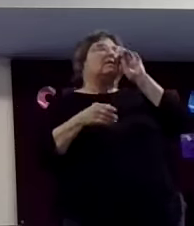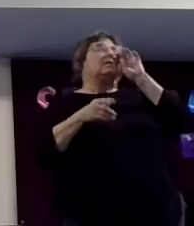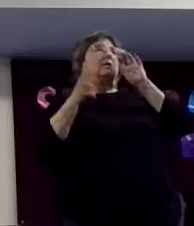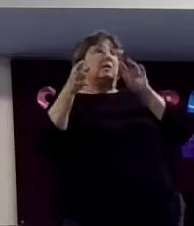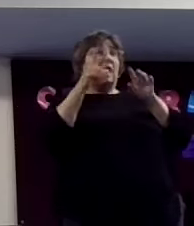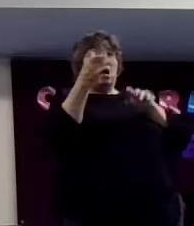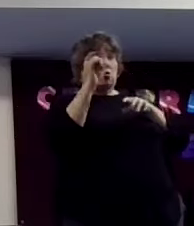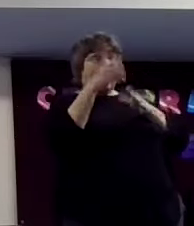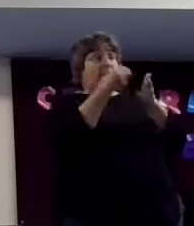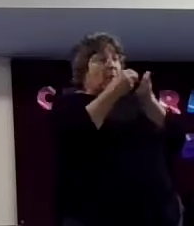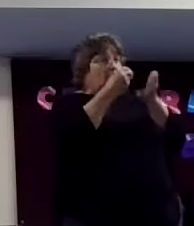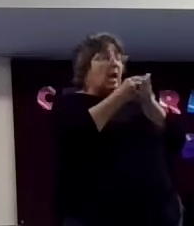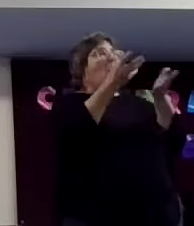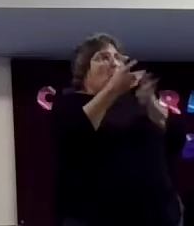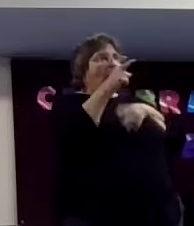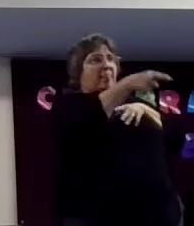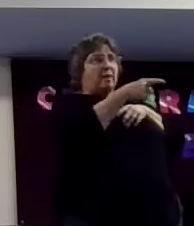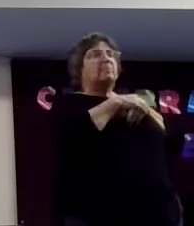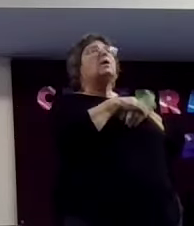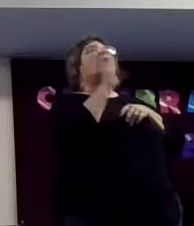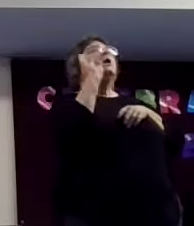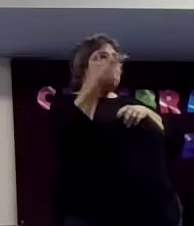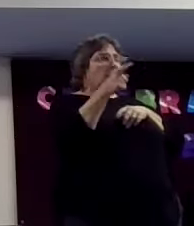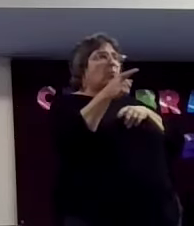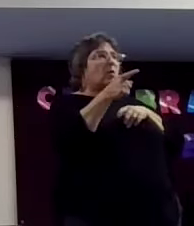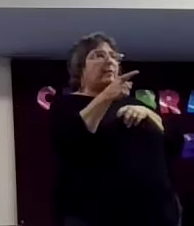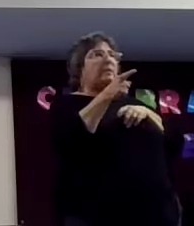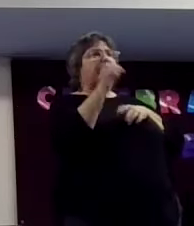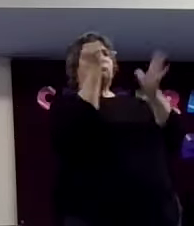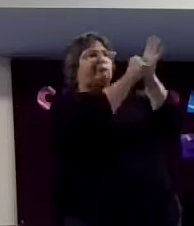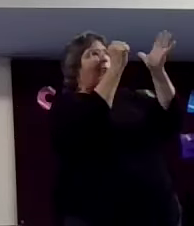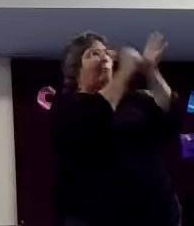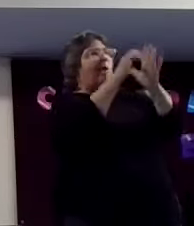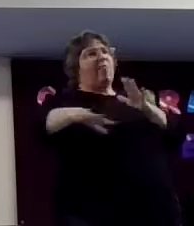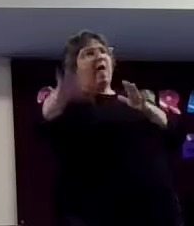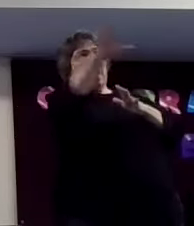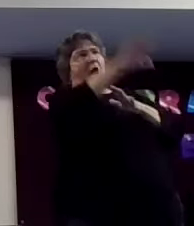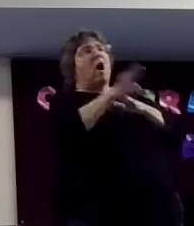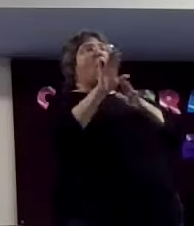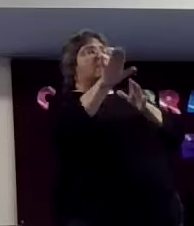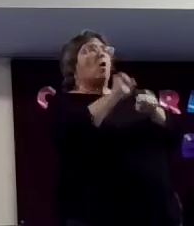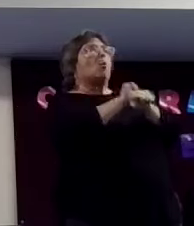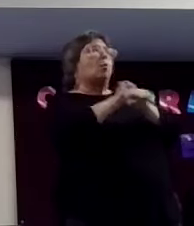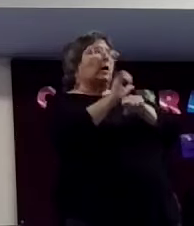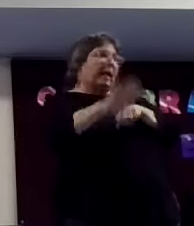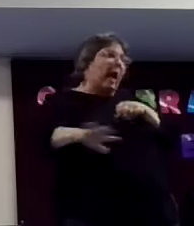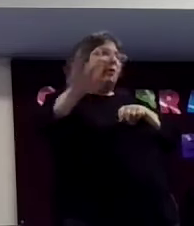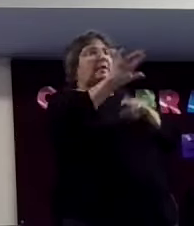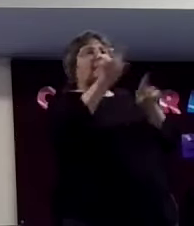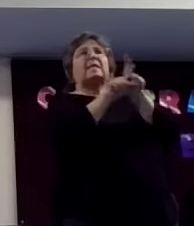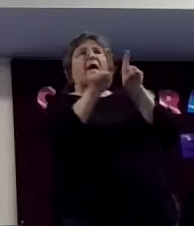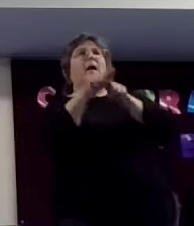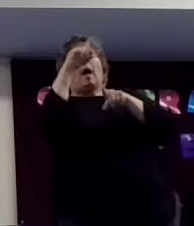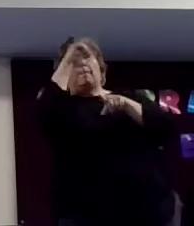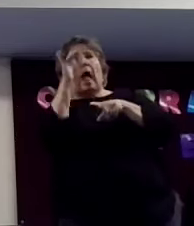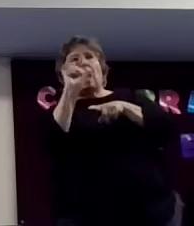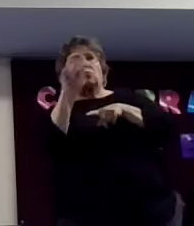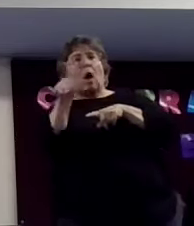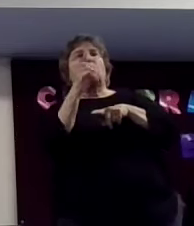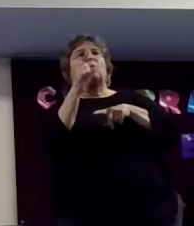know, they get the grant that like we want them to do. They're going to be canvassing in the area that they do work in. You know, same thing with the Black